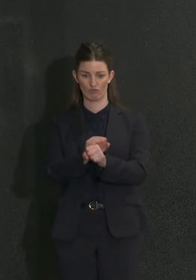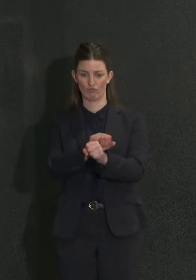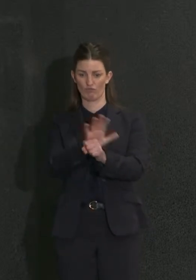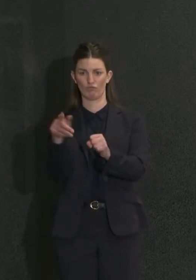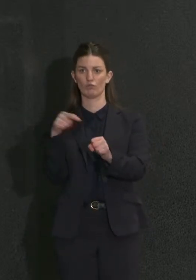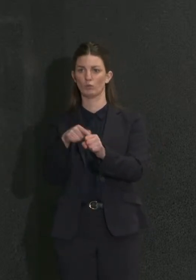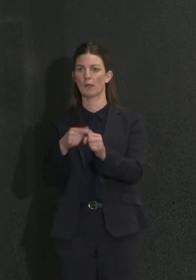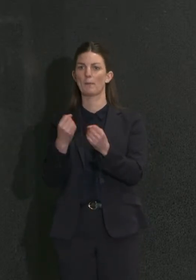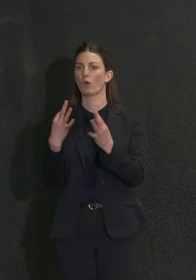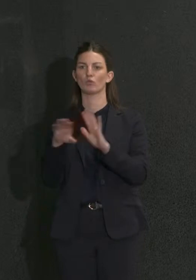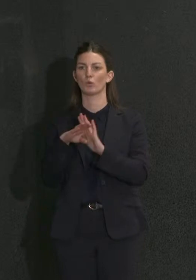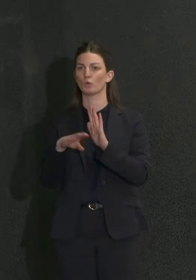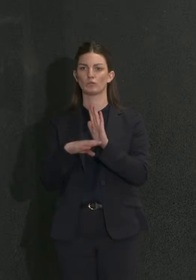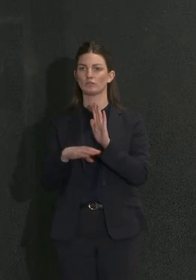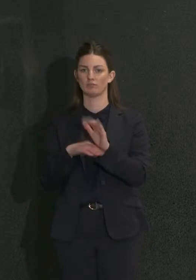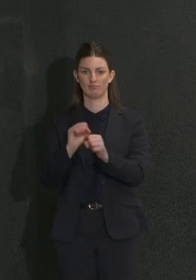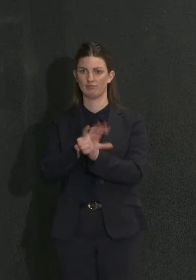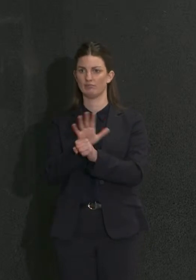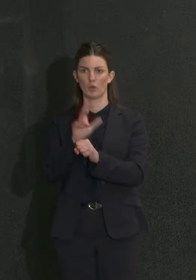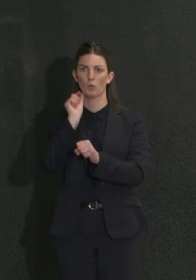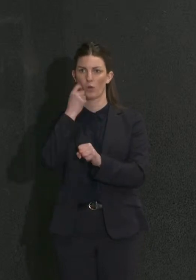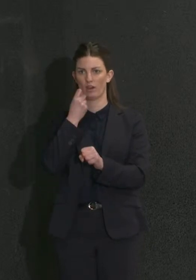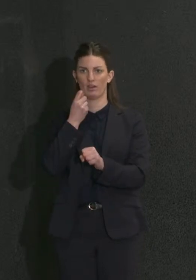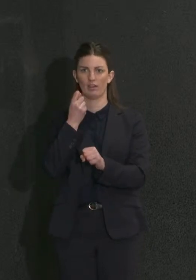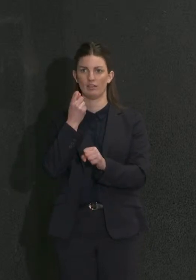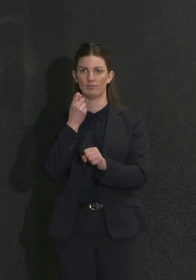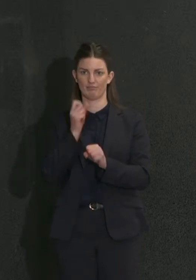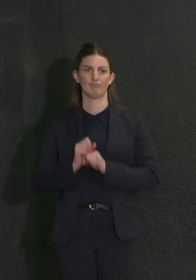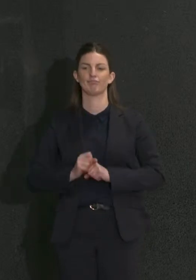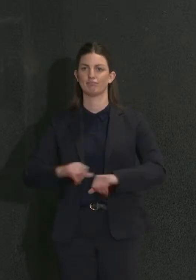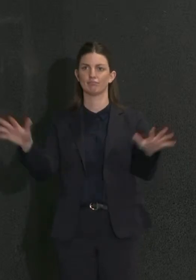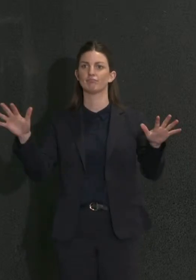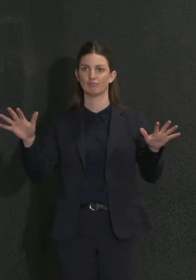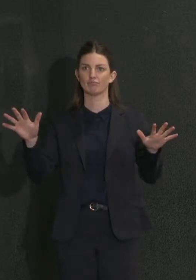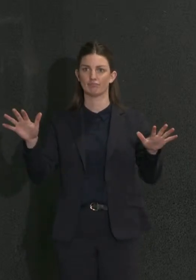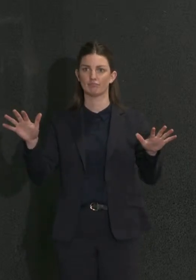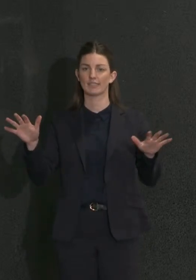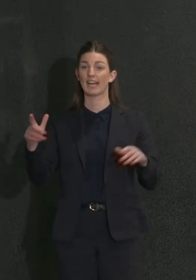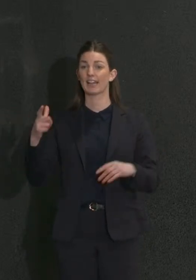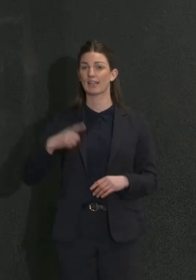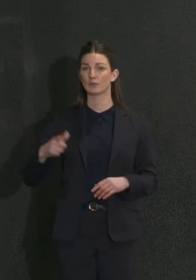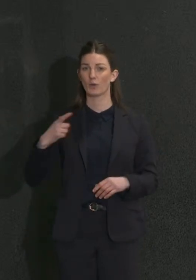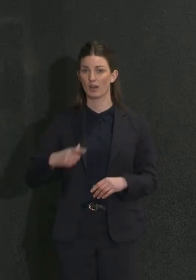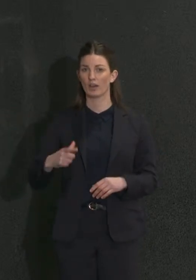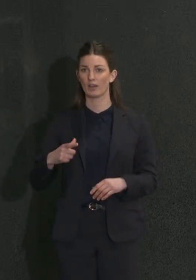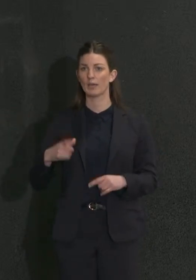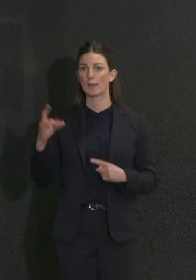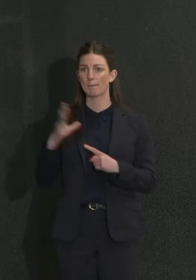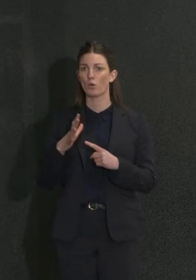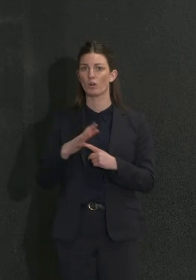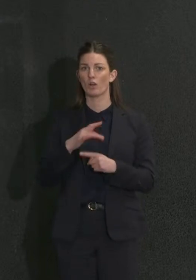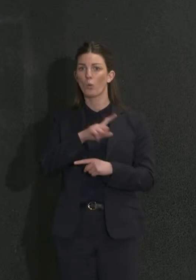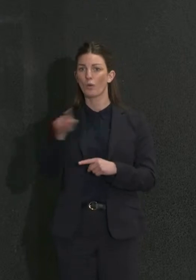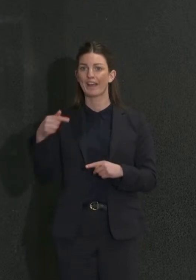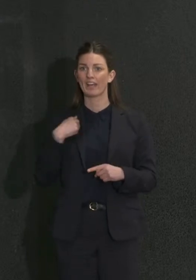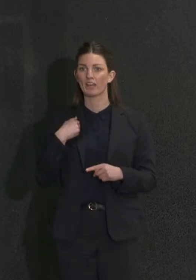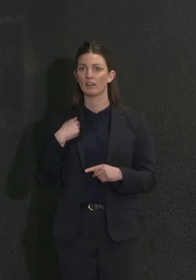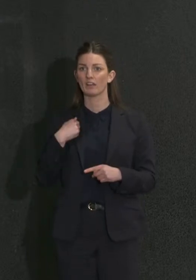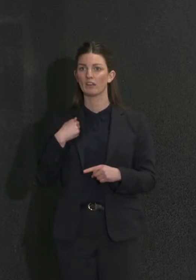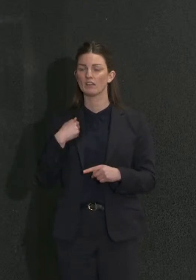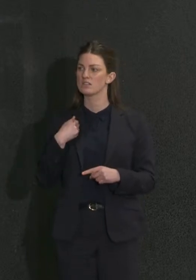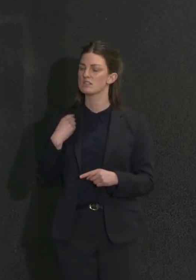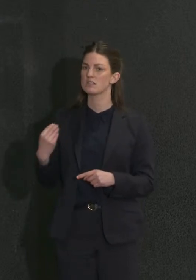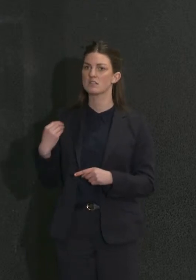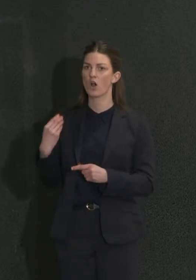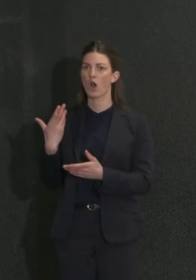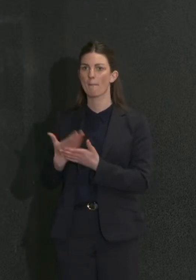doesn't. And we shouldn't discriminate against any particular group. I just appeal to people, none of us can change what's occurred, what's happened yesterday or last